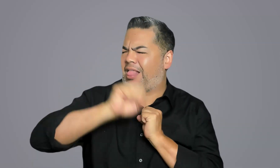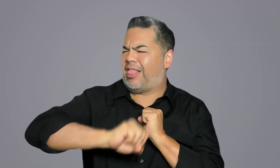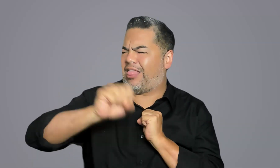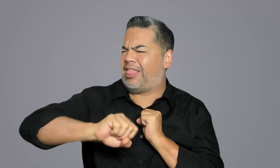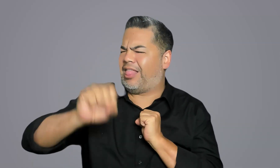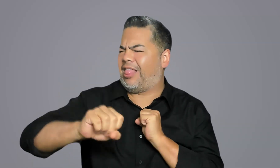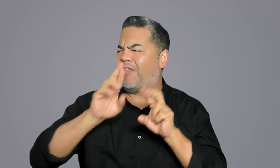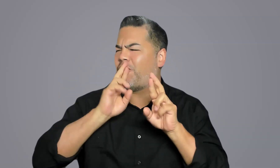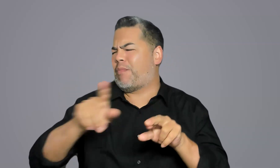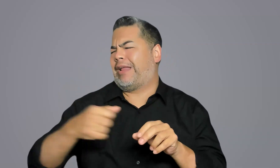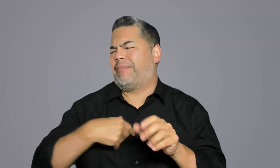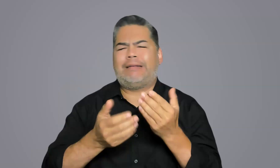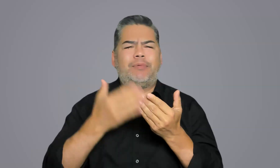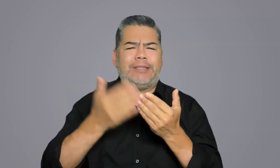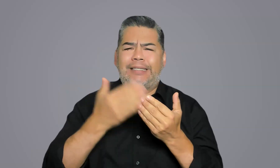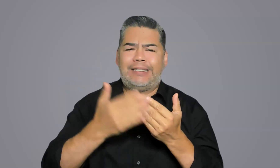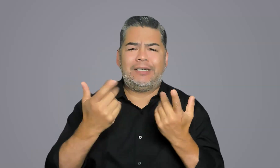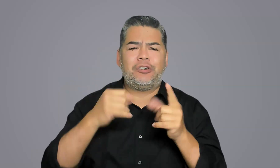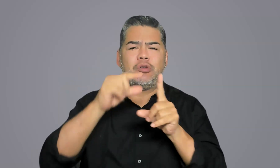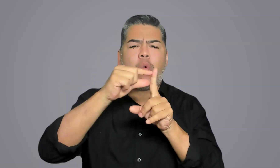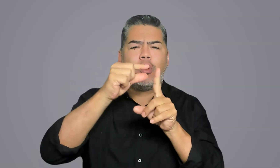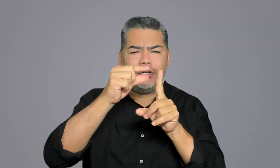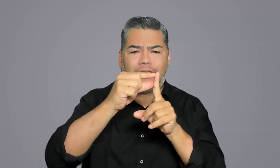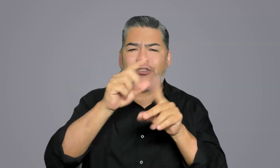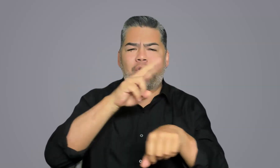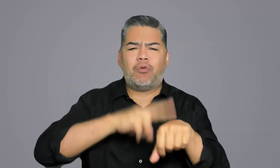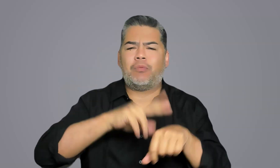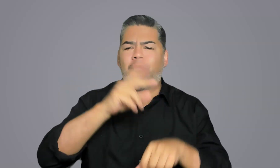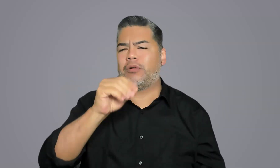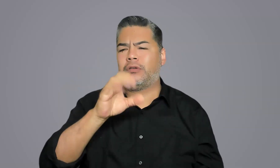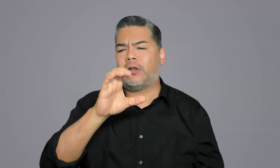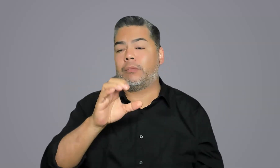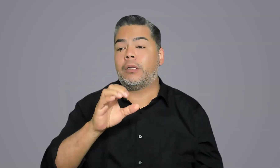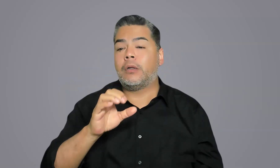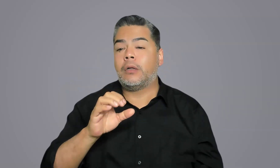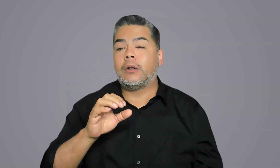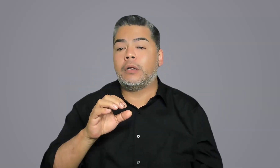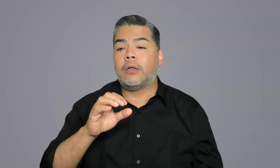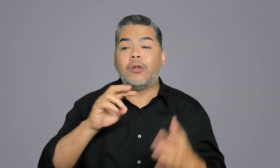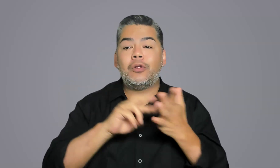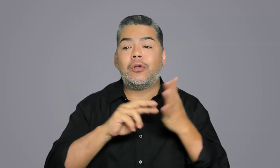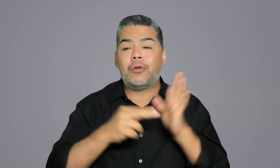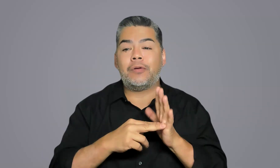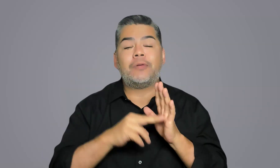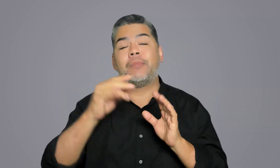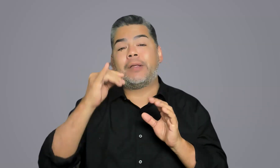Word. So unless you're going to present that information, then maybe a presentation format is not the best choice.